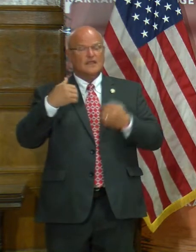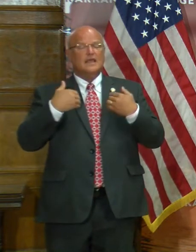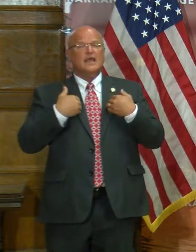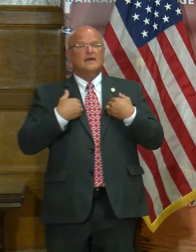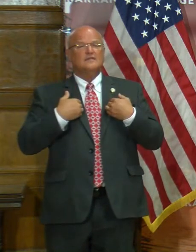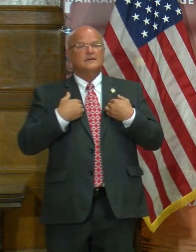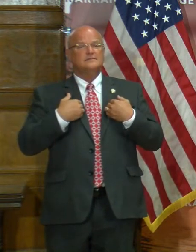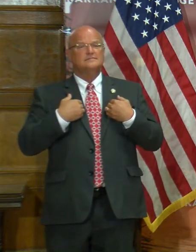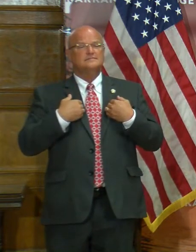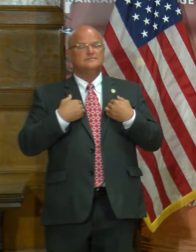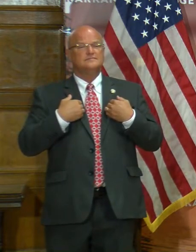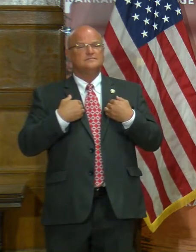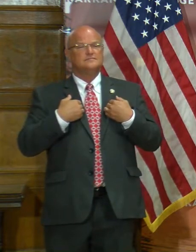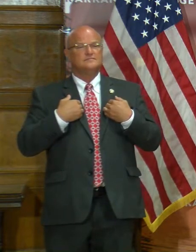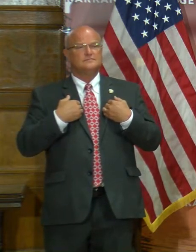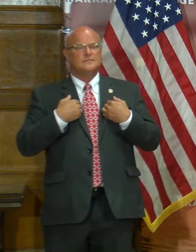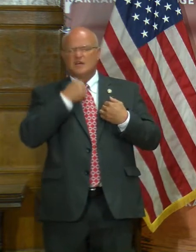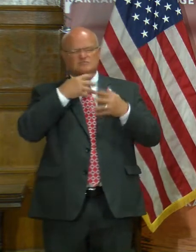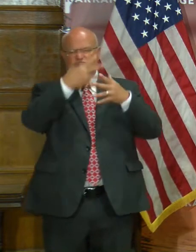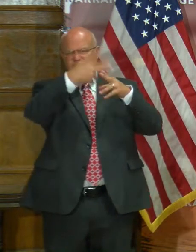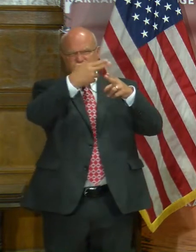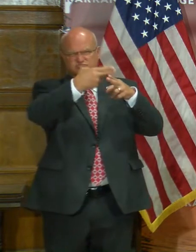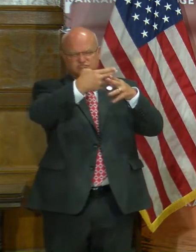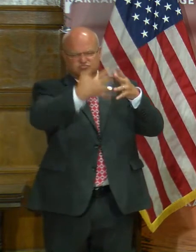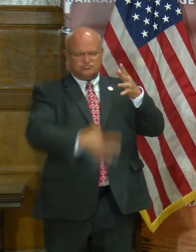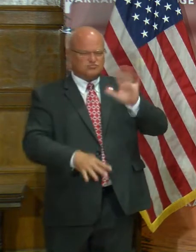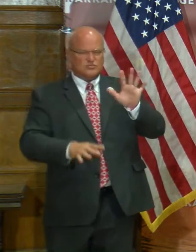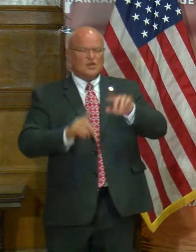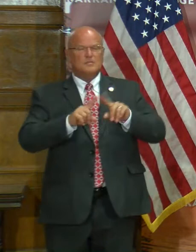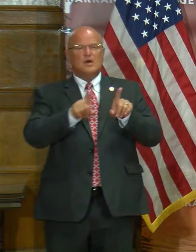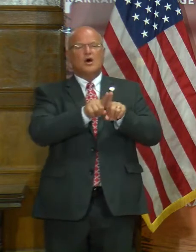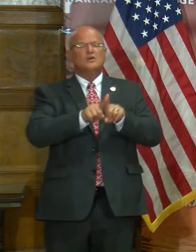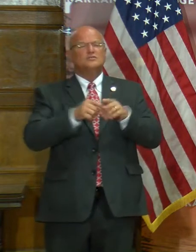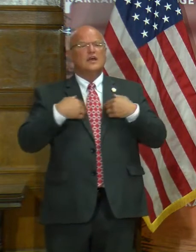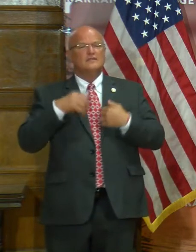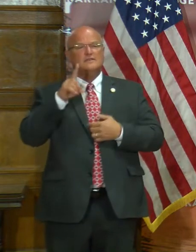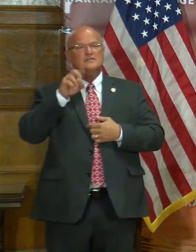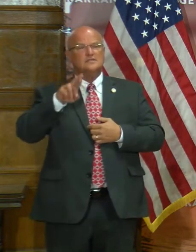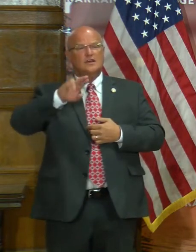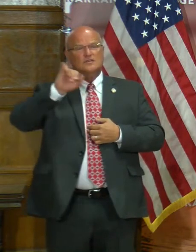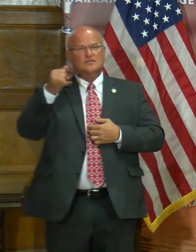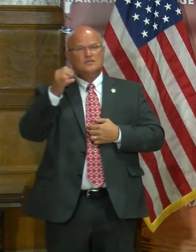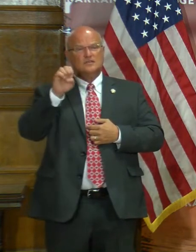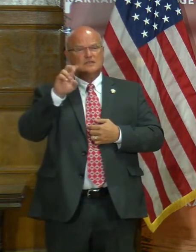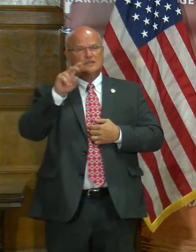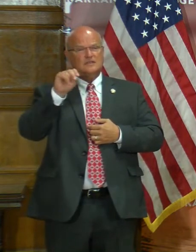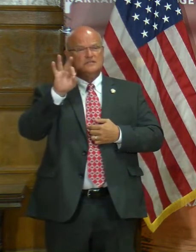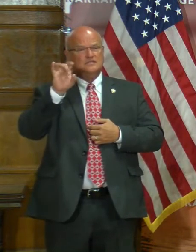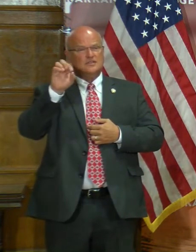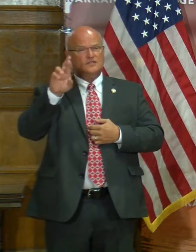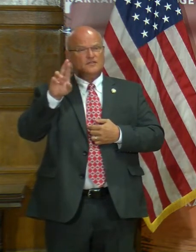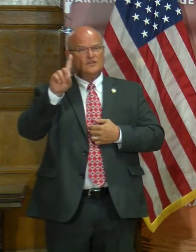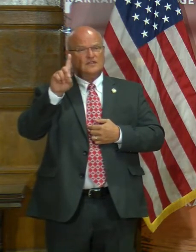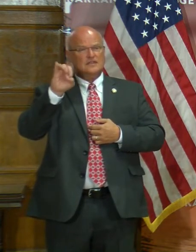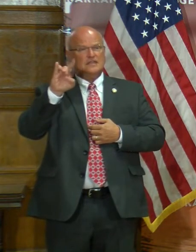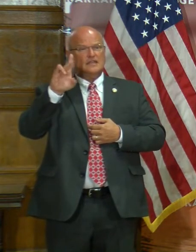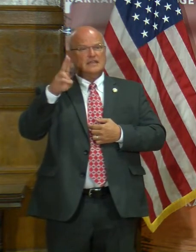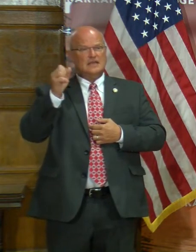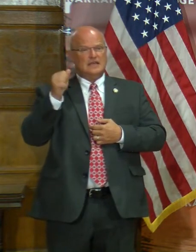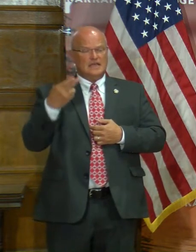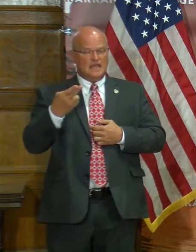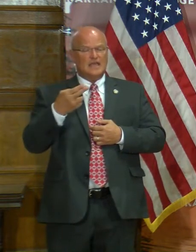have, I won't go through all the names there, we'll also have Dr. Jennifer Dillahay from the Department of